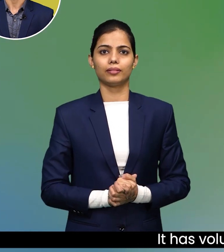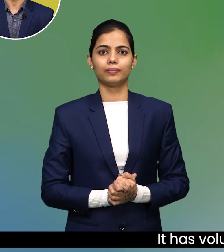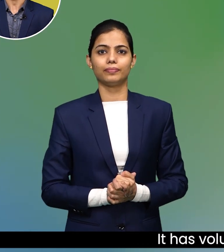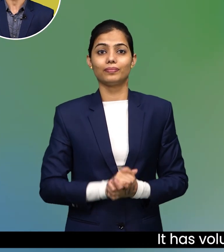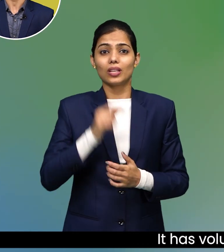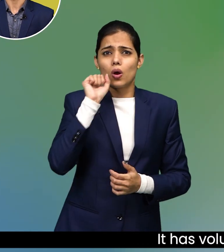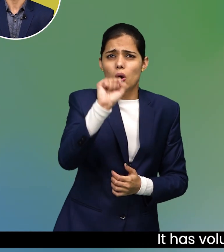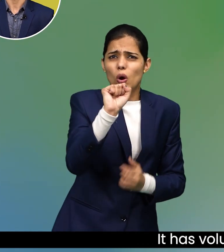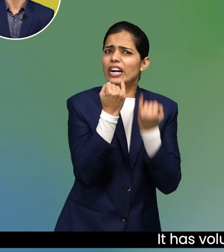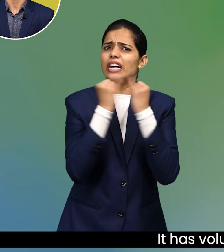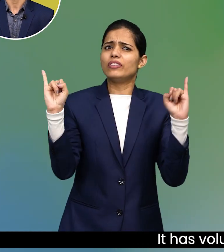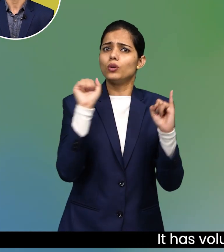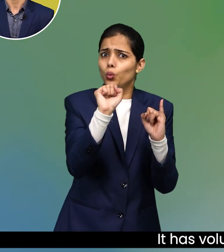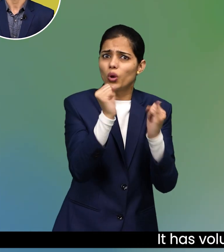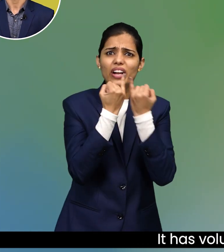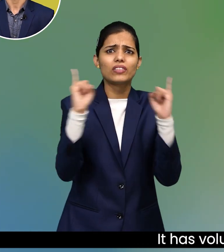It has voluntary control